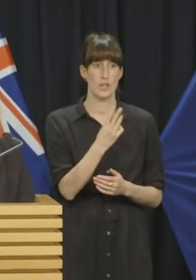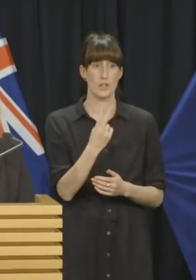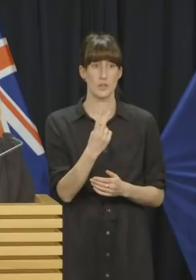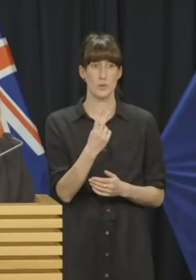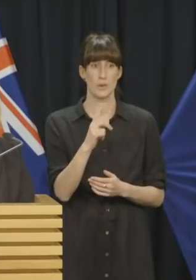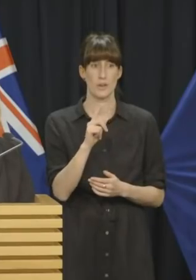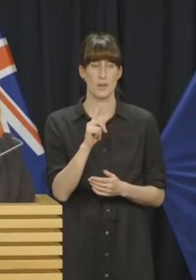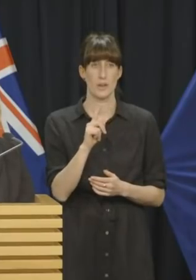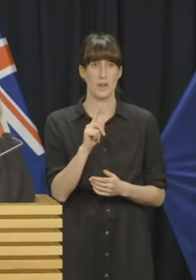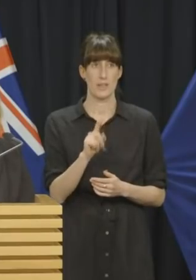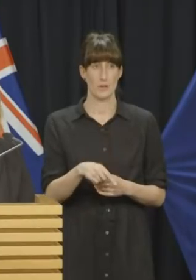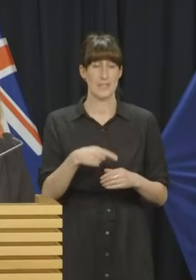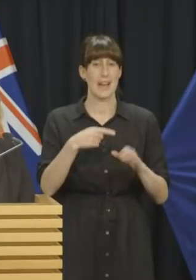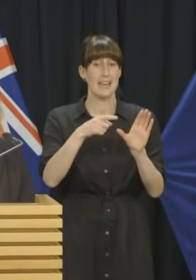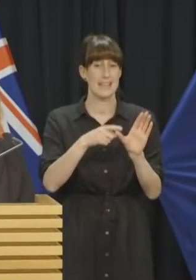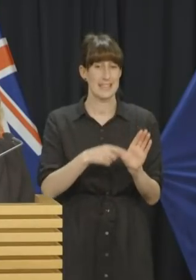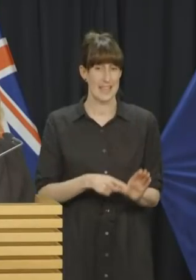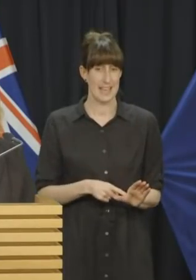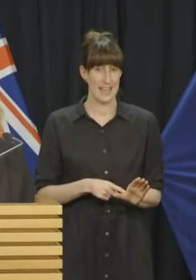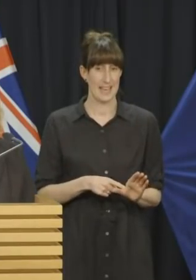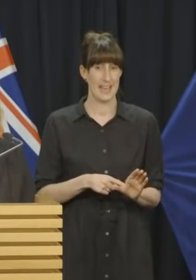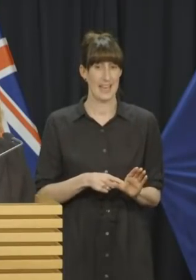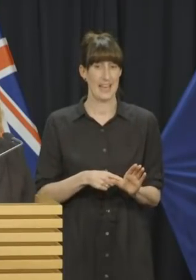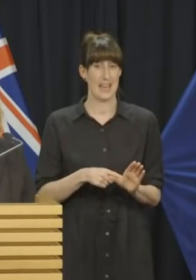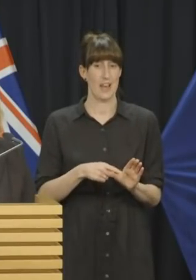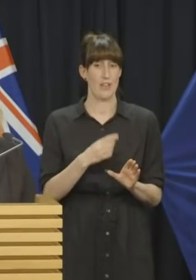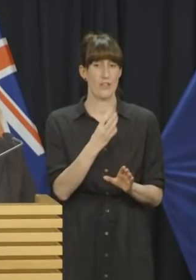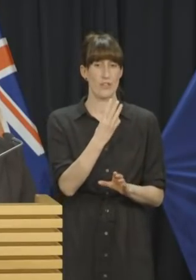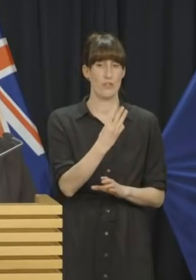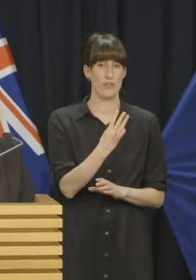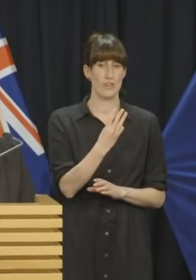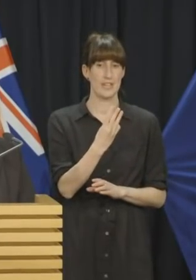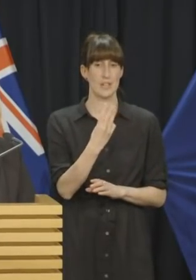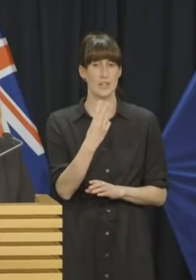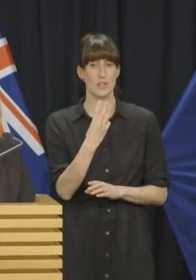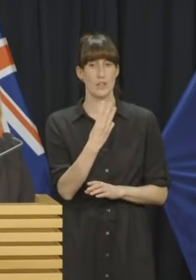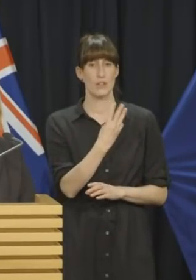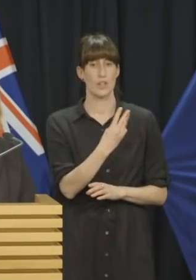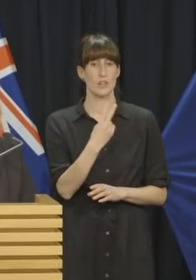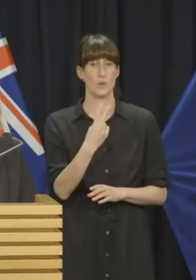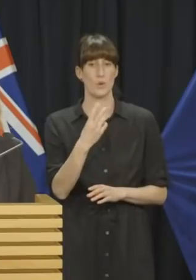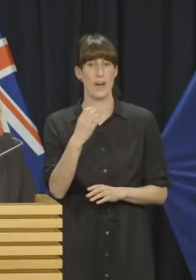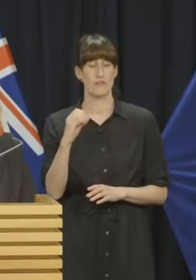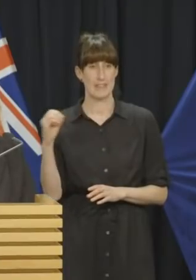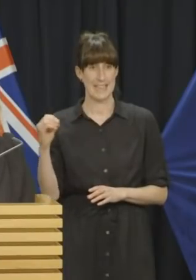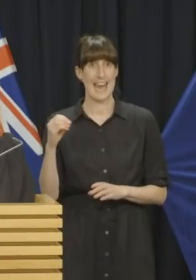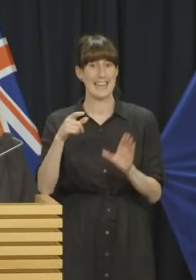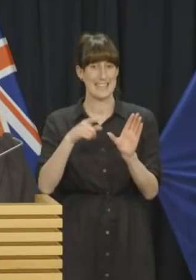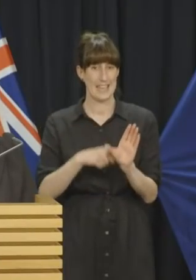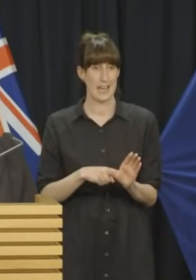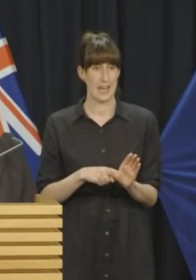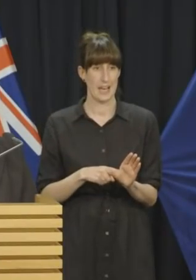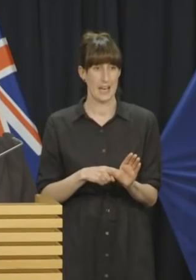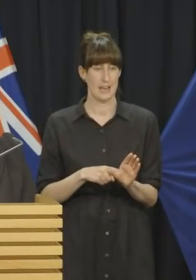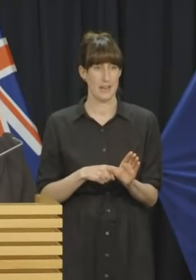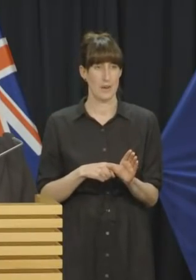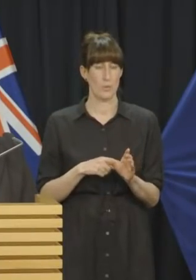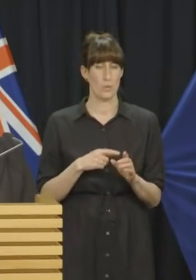of returnees? It would be somewhere between 3 and 10%, I would say, but we'll obviously do work to refine that.